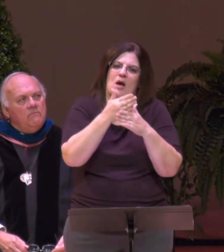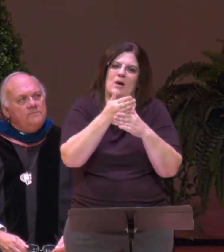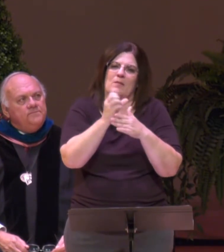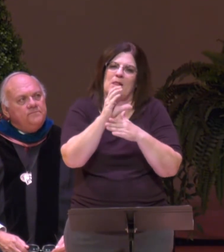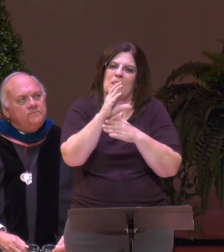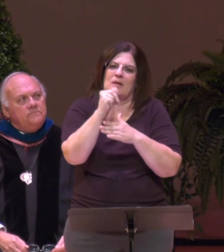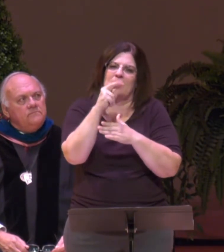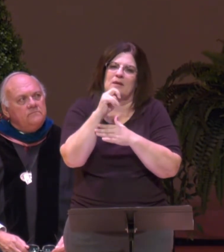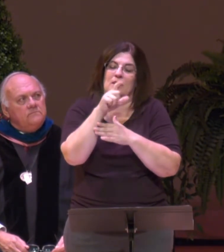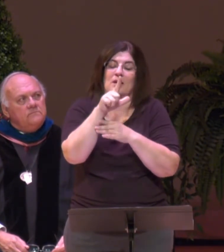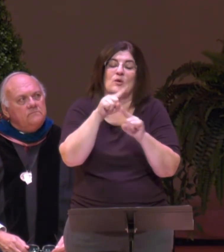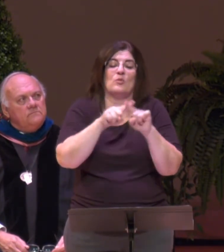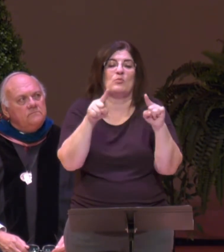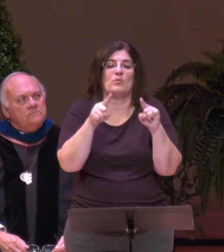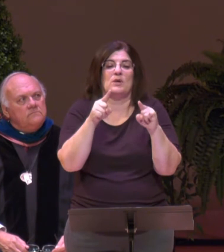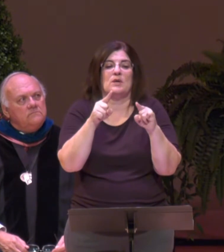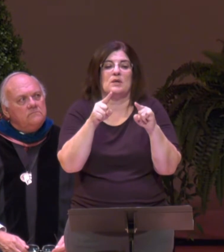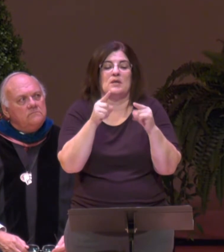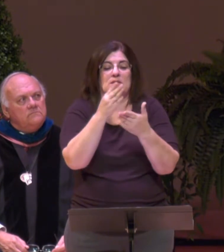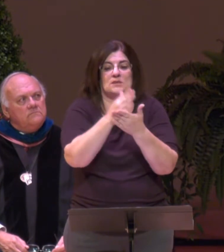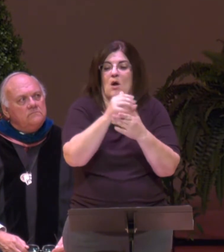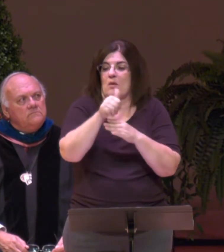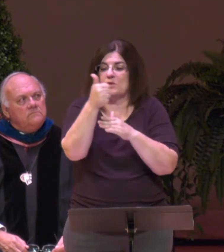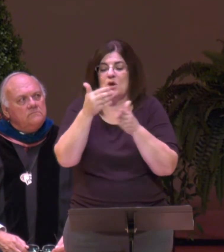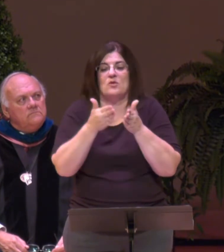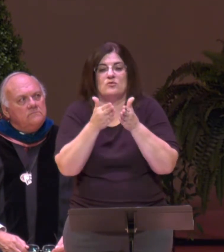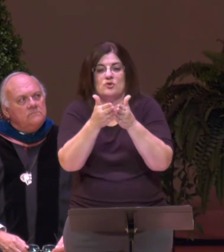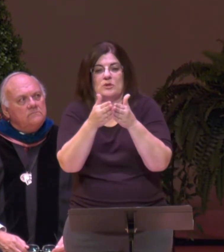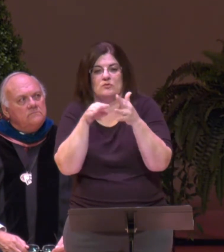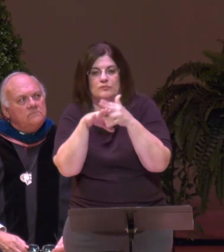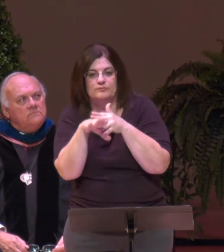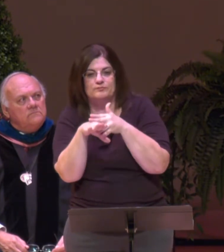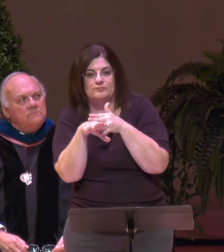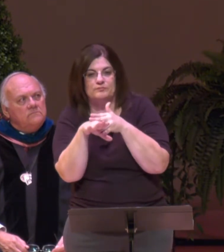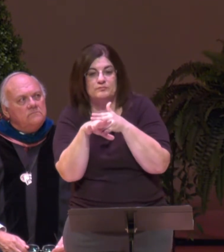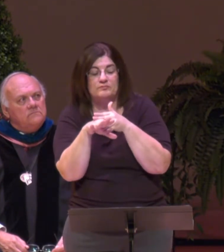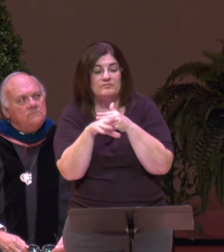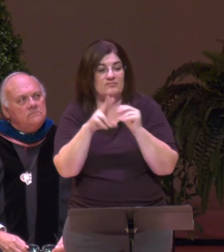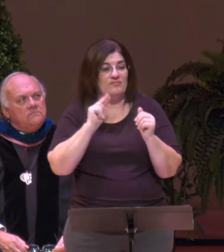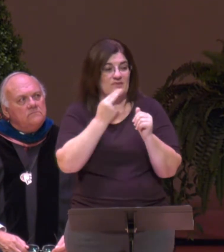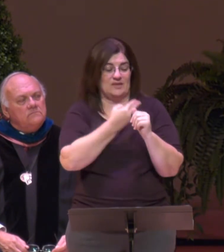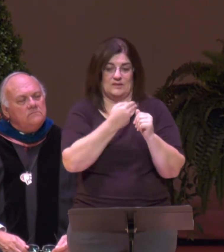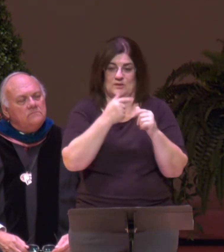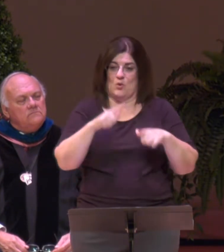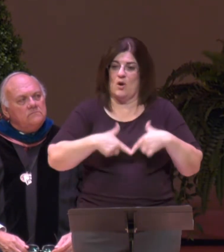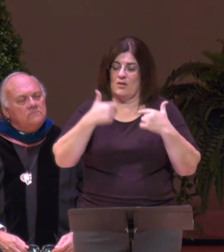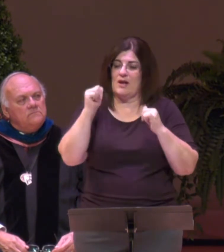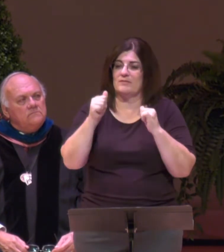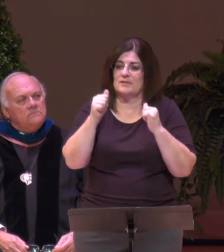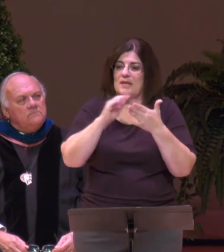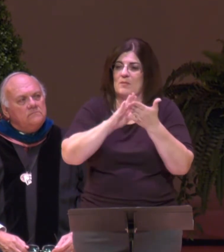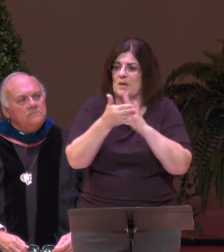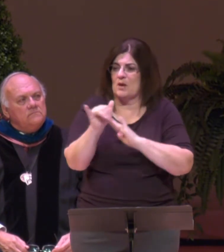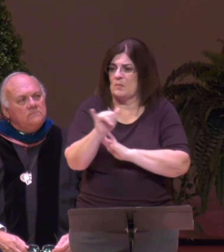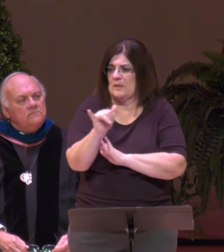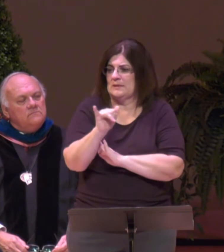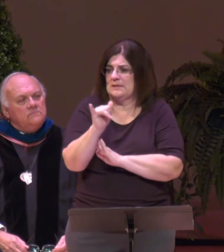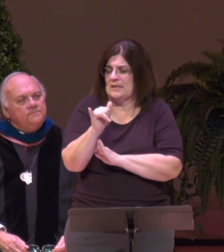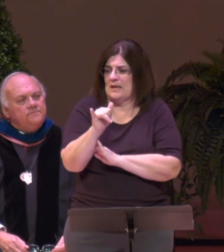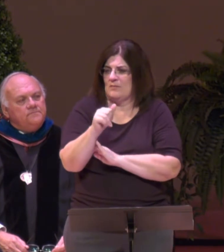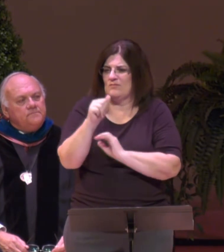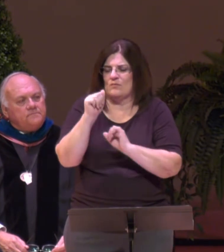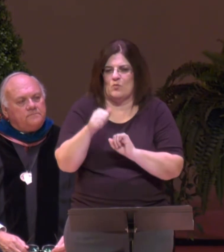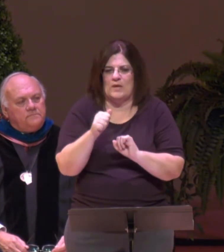So in any event, our lives can become just like that ship, stuck crosswise. We can rely on our own